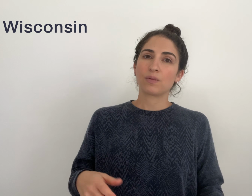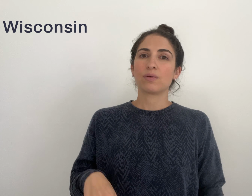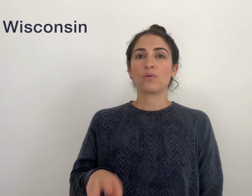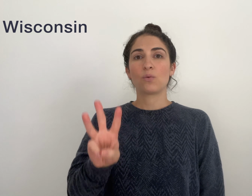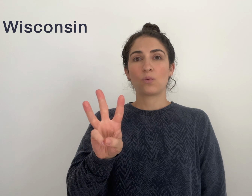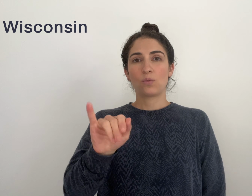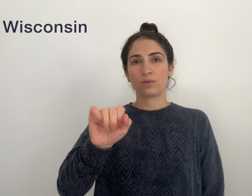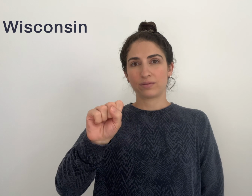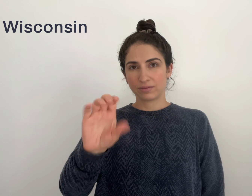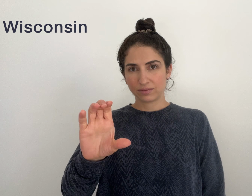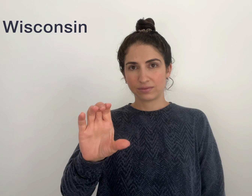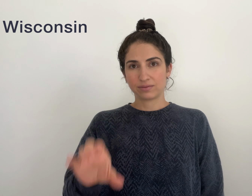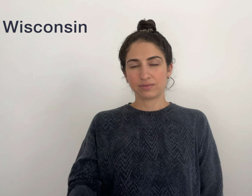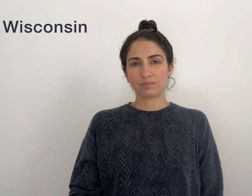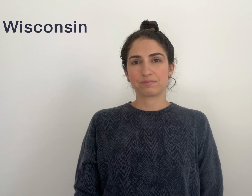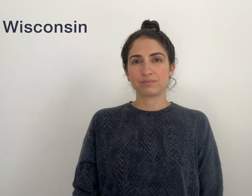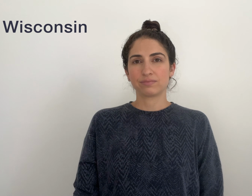or Wisconsin,